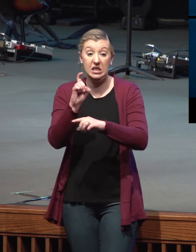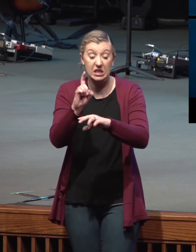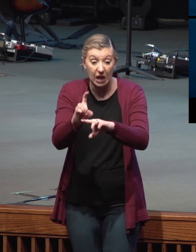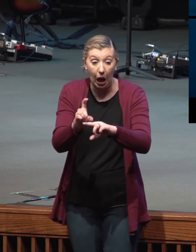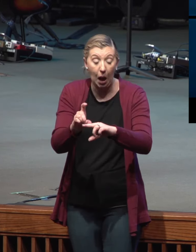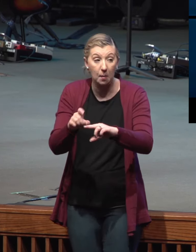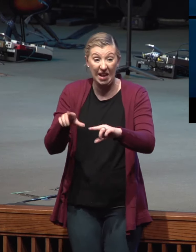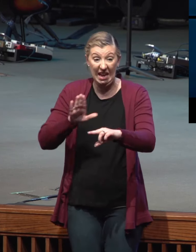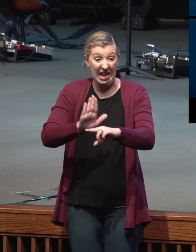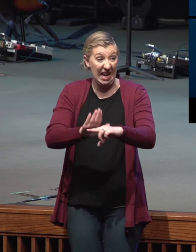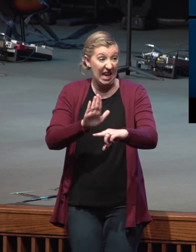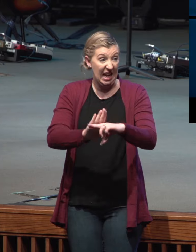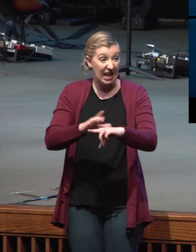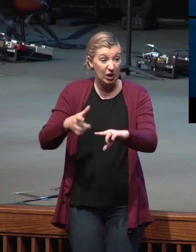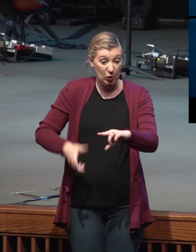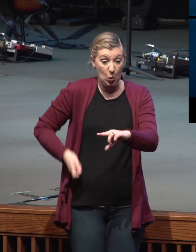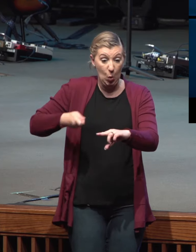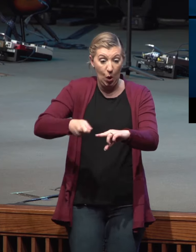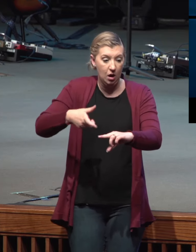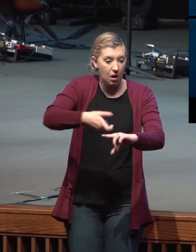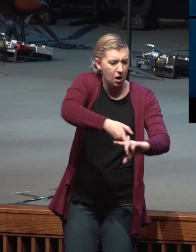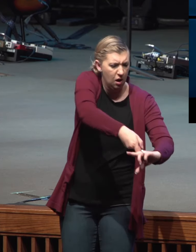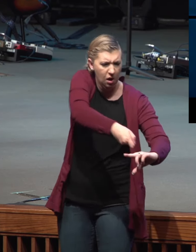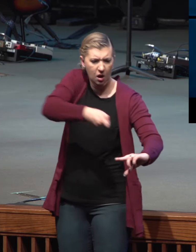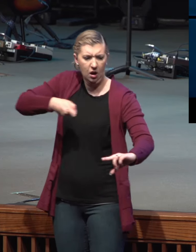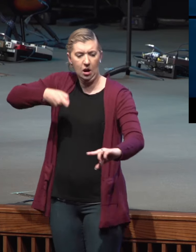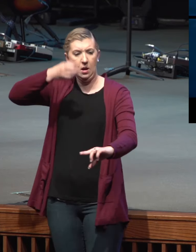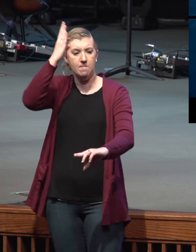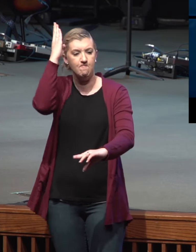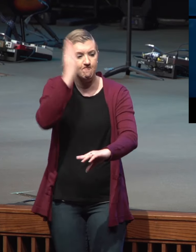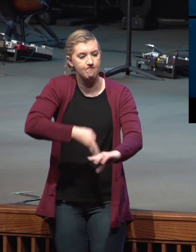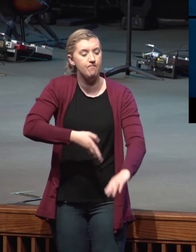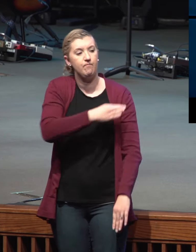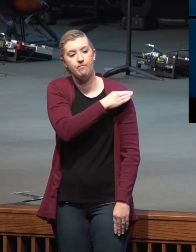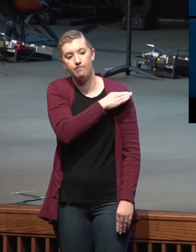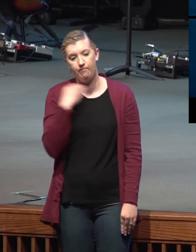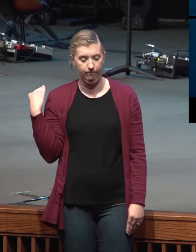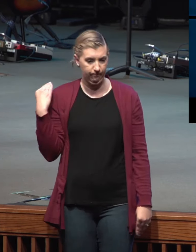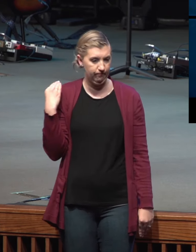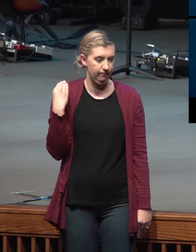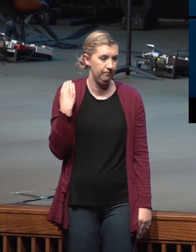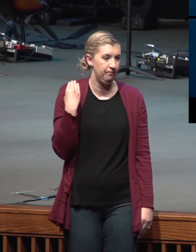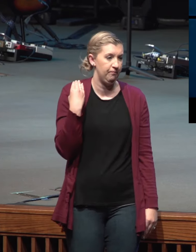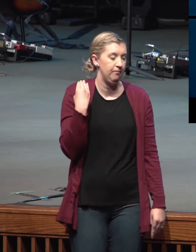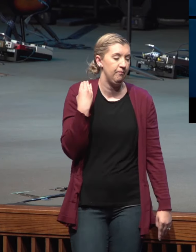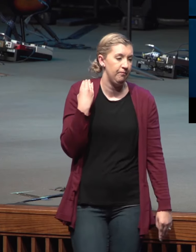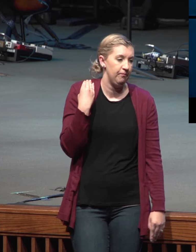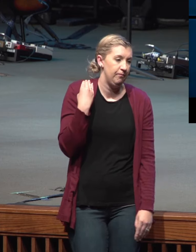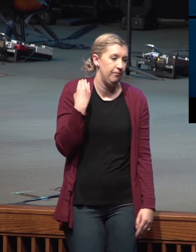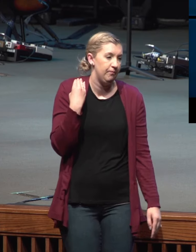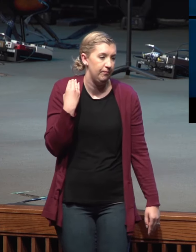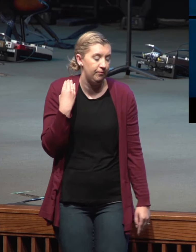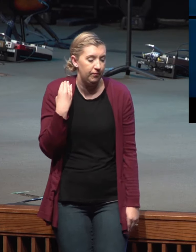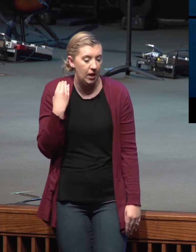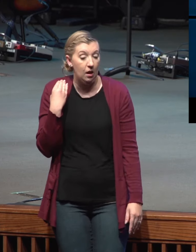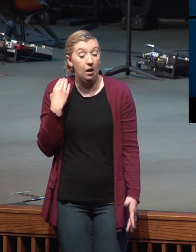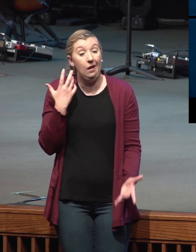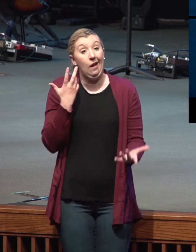out Goliath's own sword and cuts off his head.